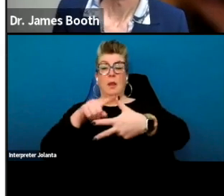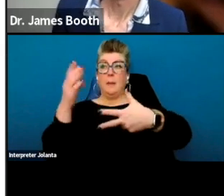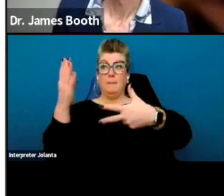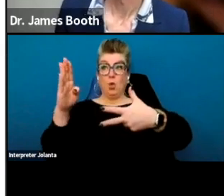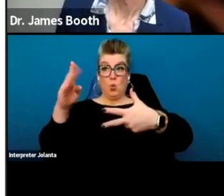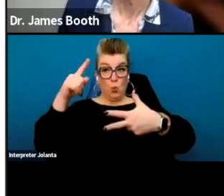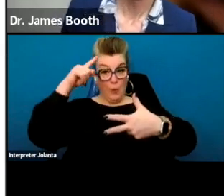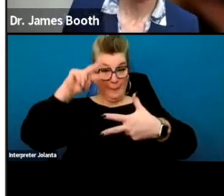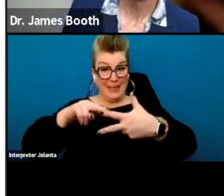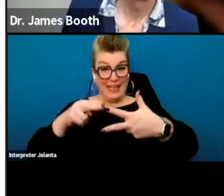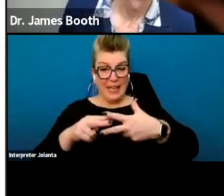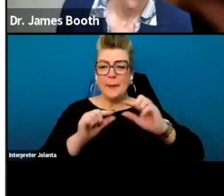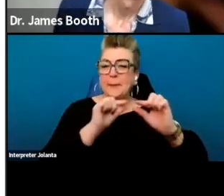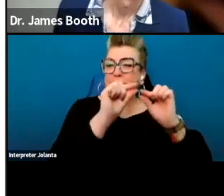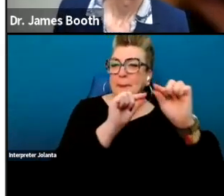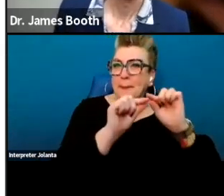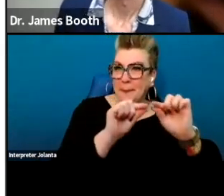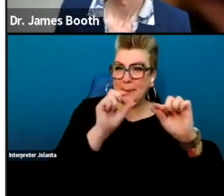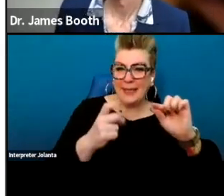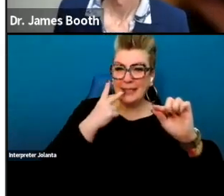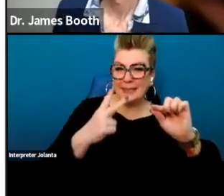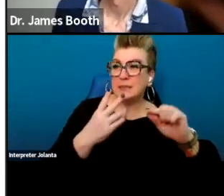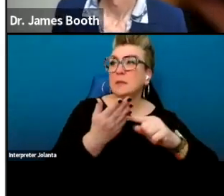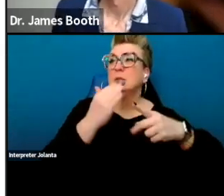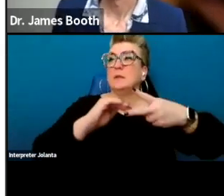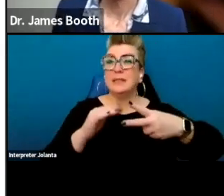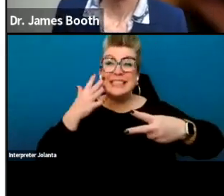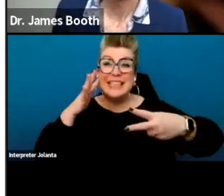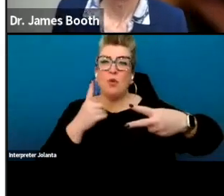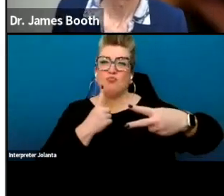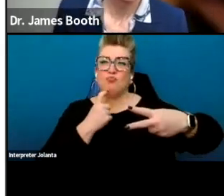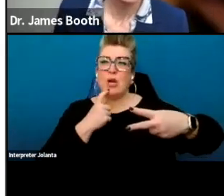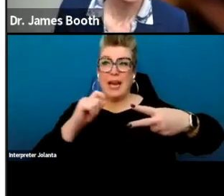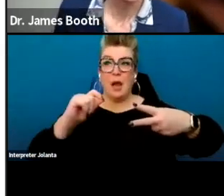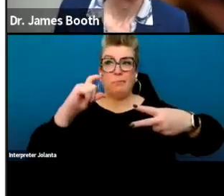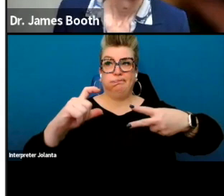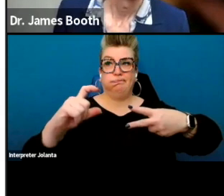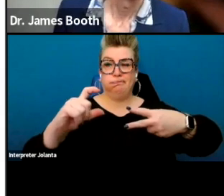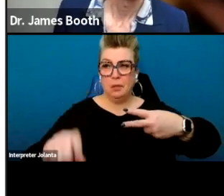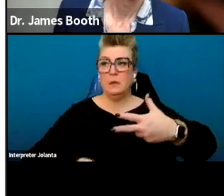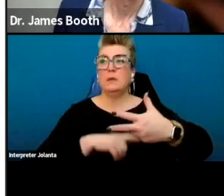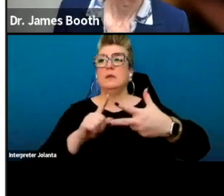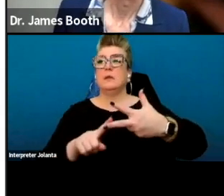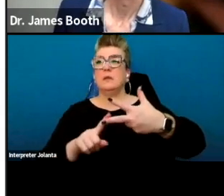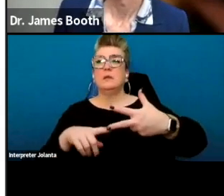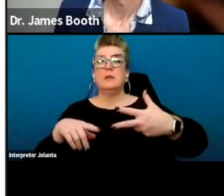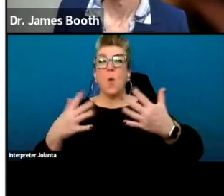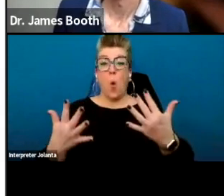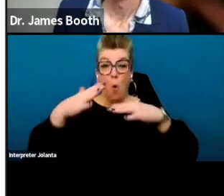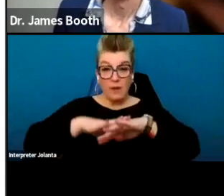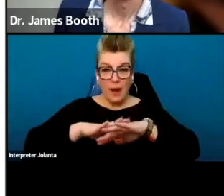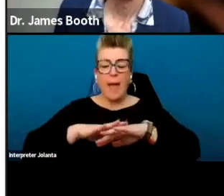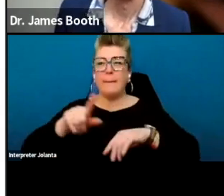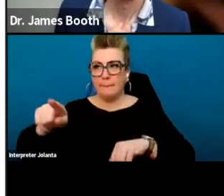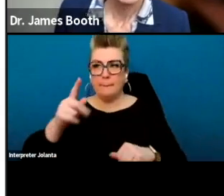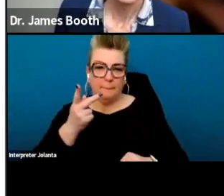is indicated in blue. The sound task is indicated in red, and overlap between the two is